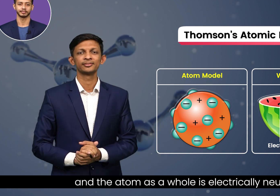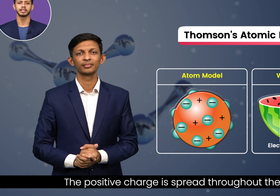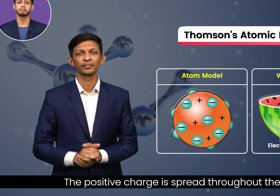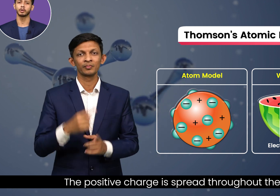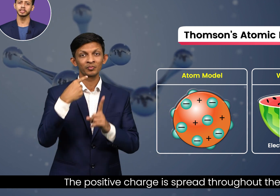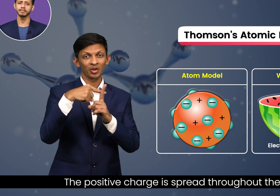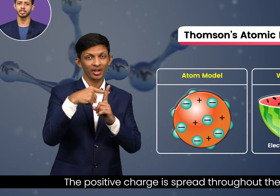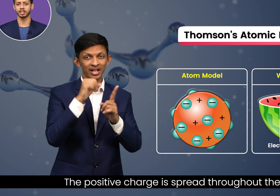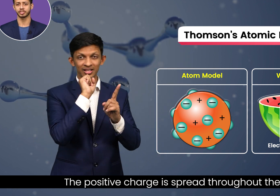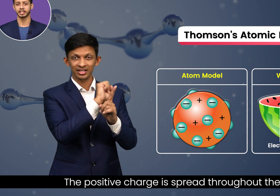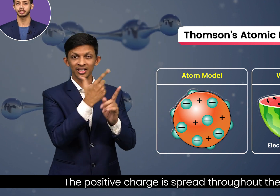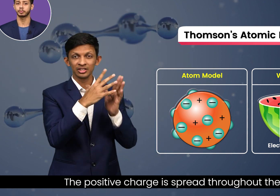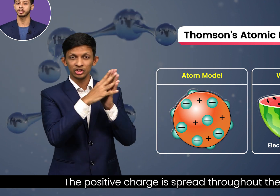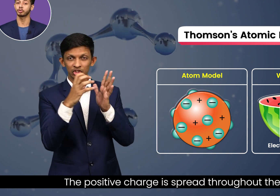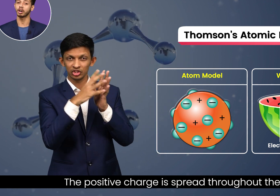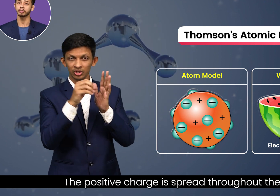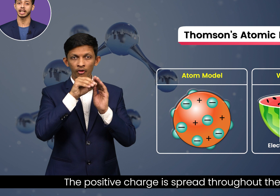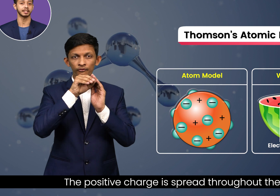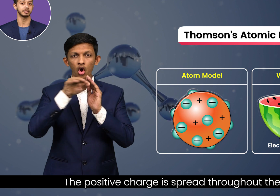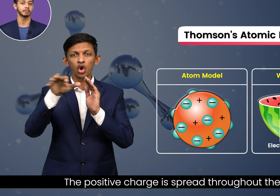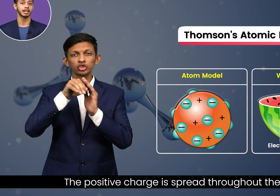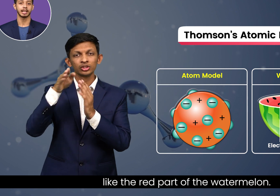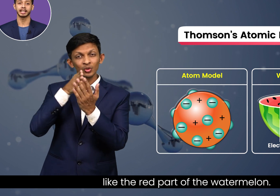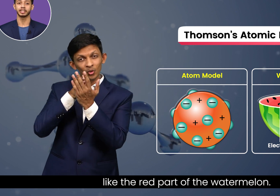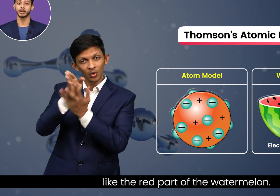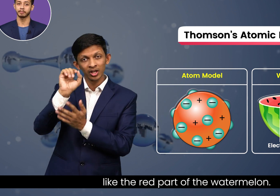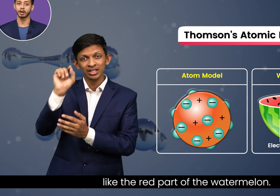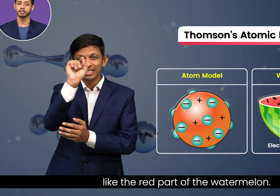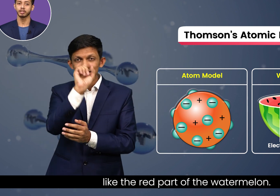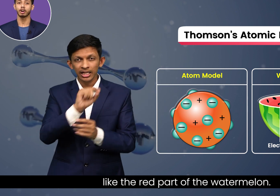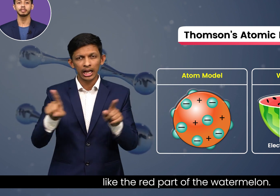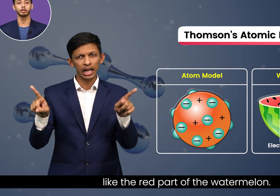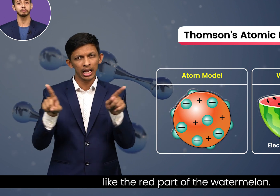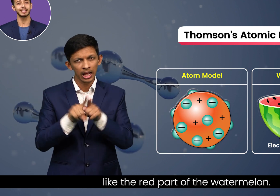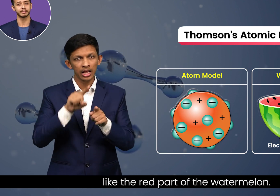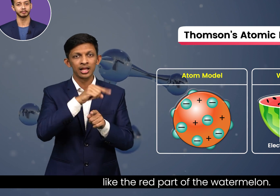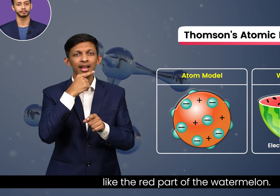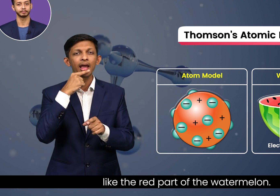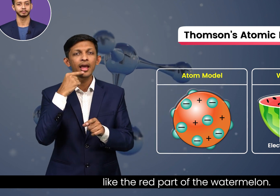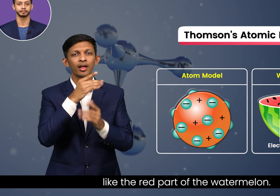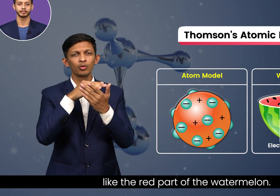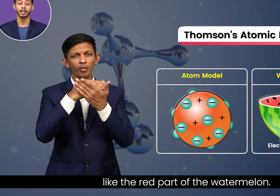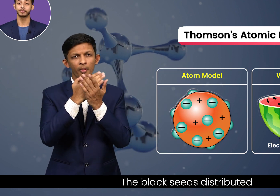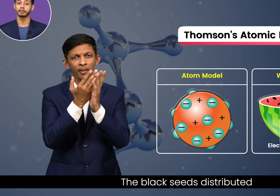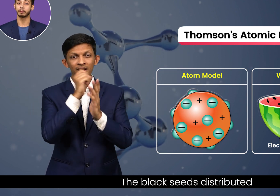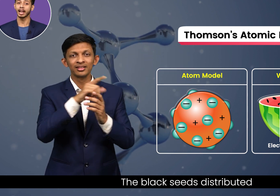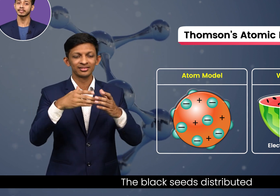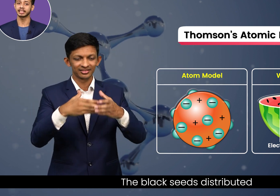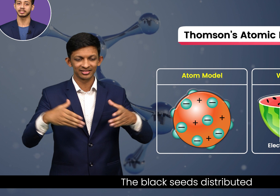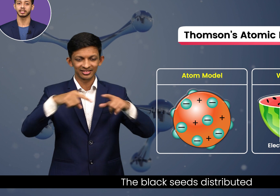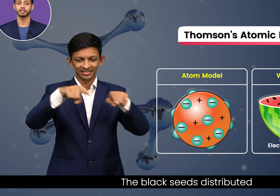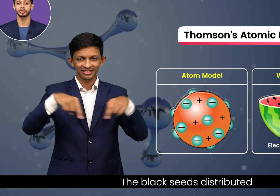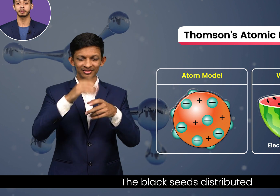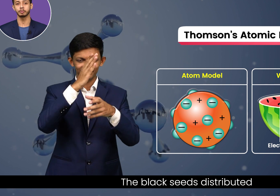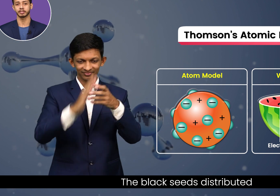The positive charge is spread throughout the atom like the red part of the watermelon. The black